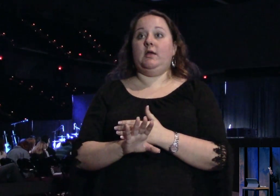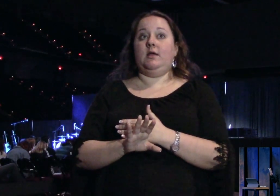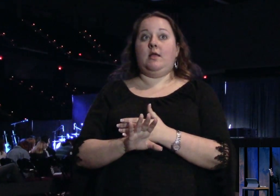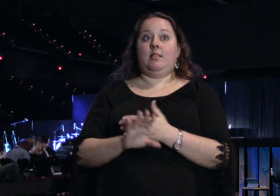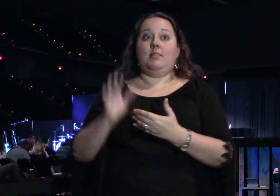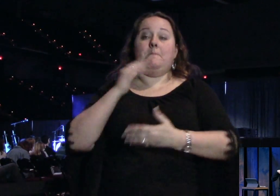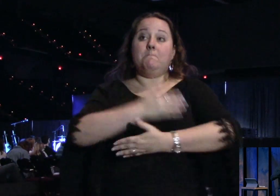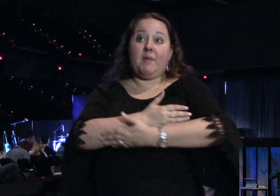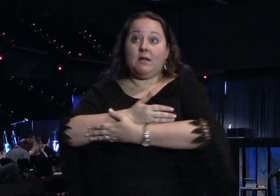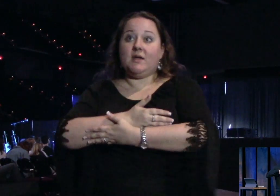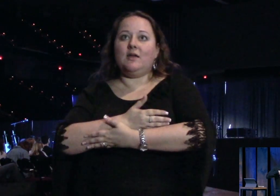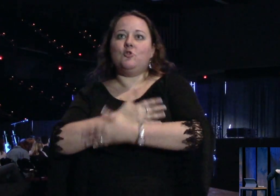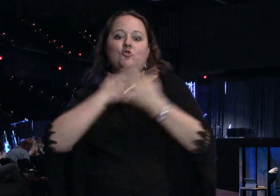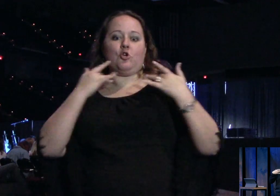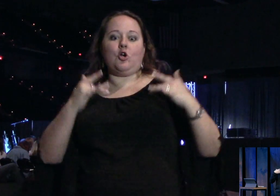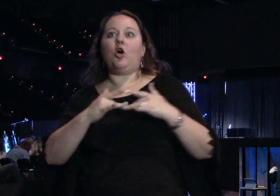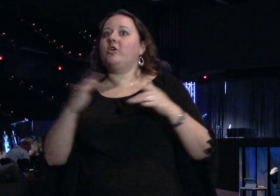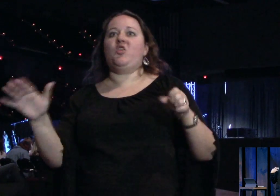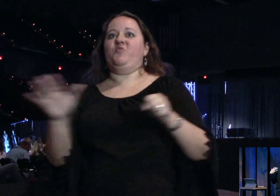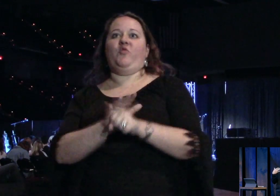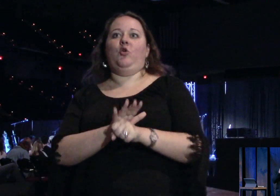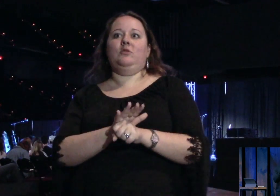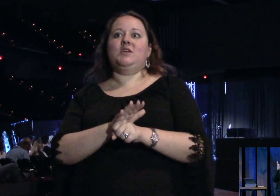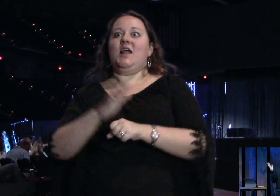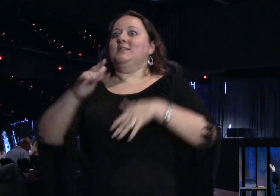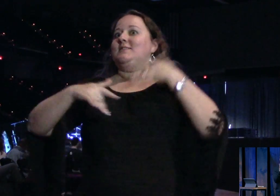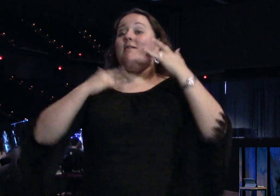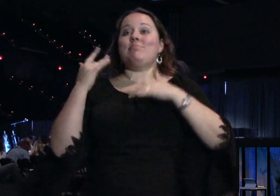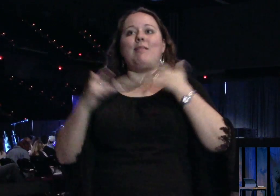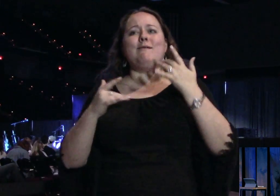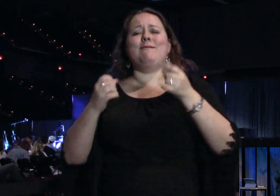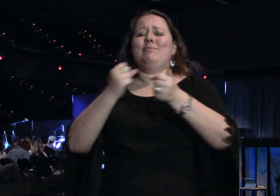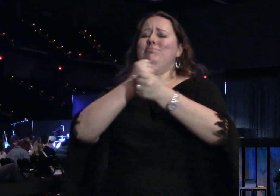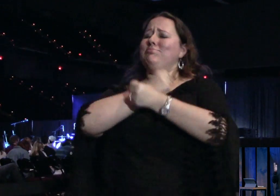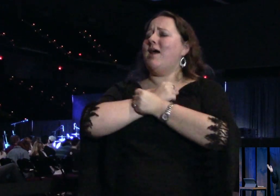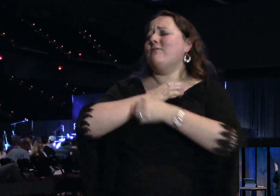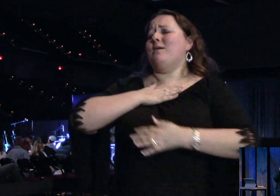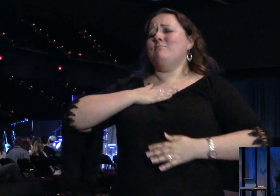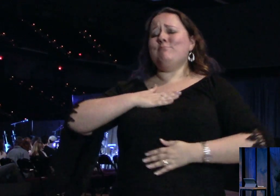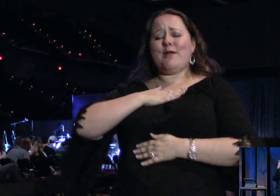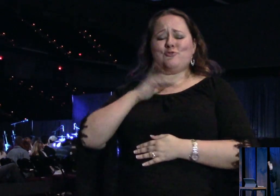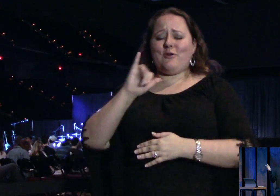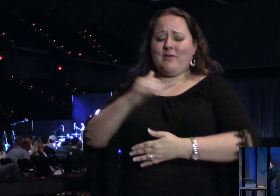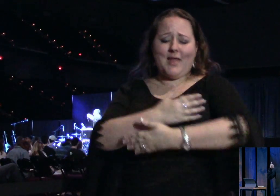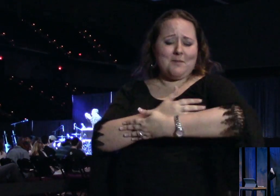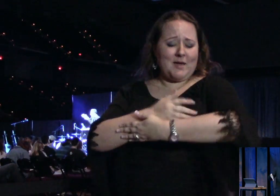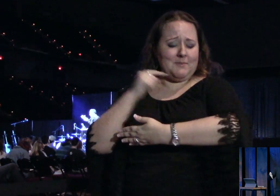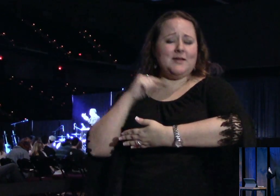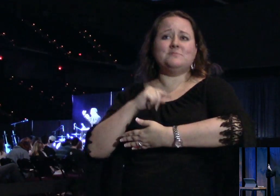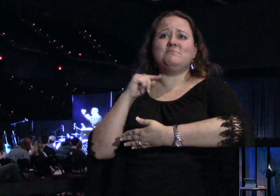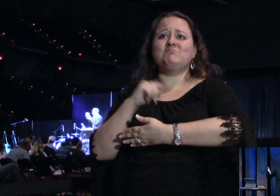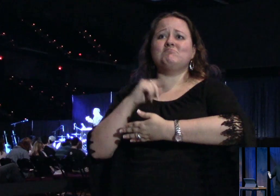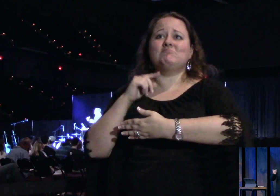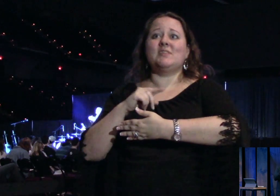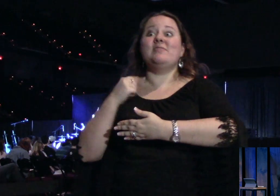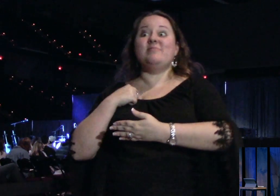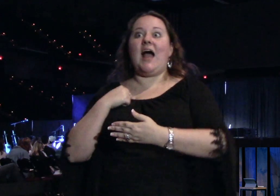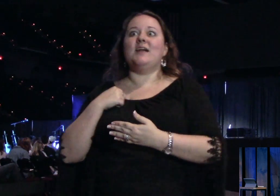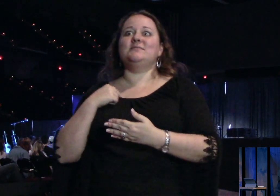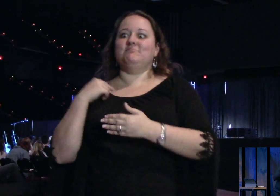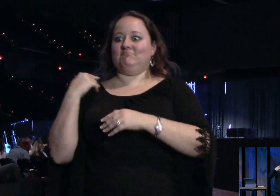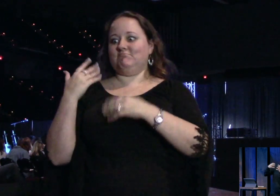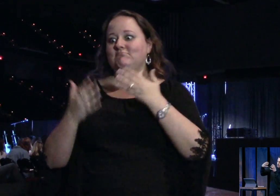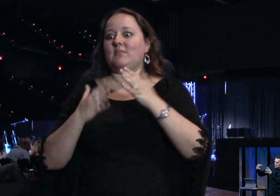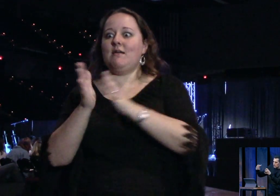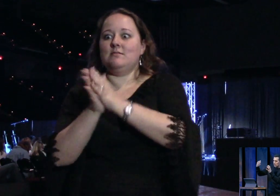world for 30 seconds, and yet your heart is full. It is maxed out with delight and love and pleasure in that child. That